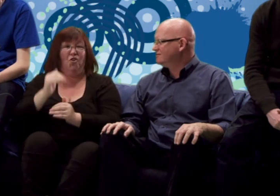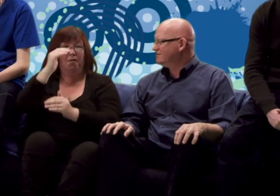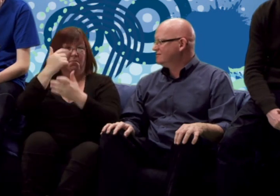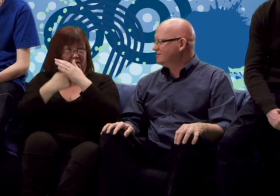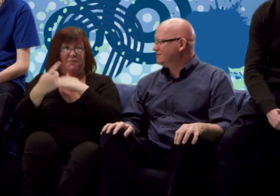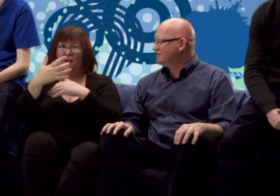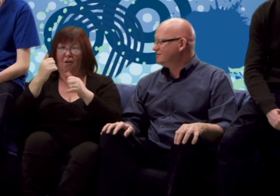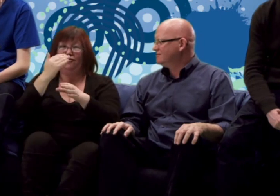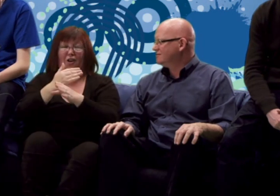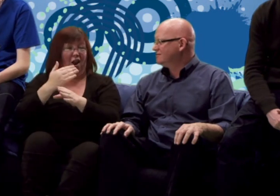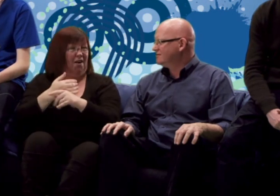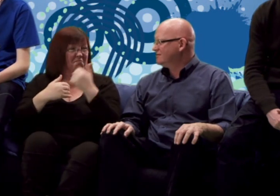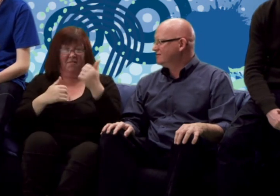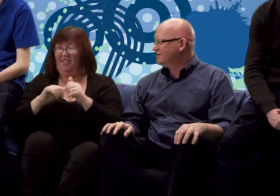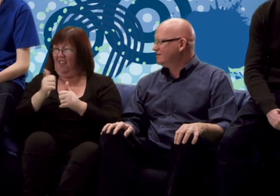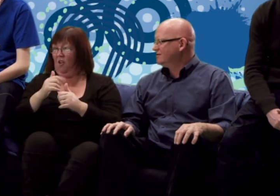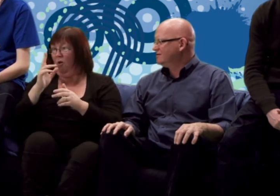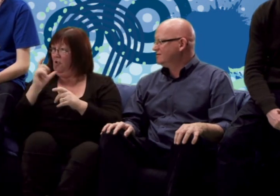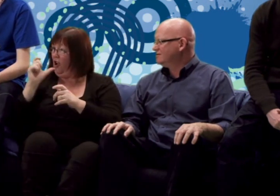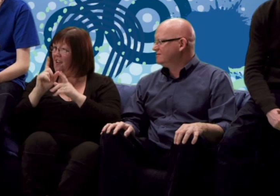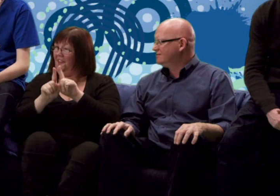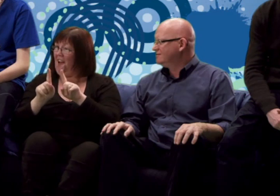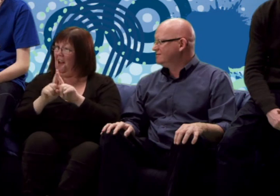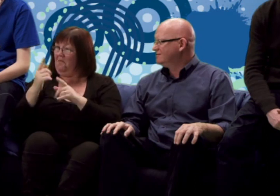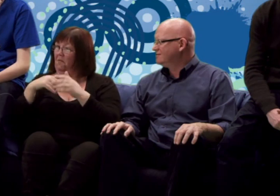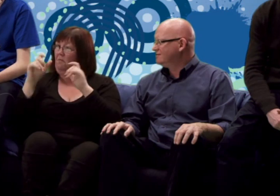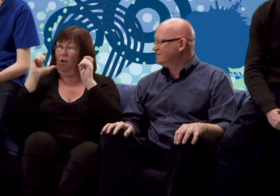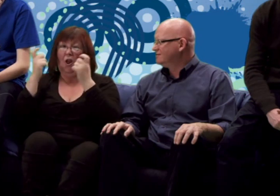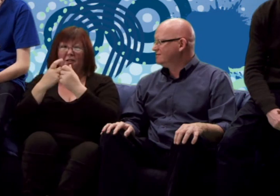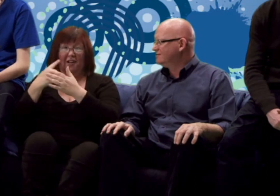job, my husband's got a job. Hopefully Colin, when he finishes college, he'll be